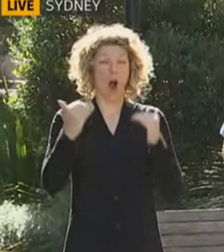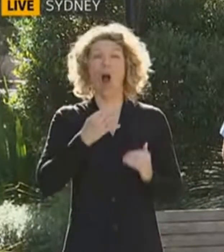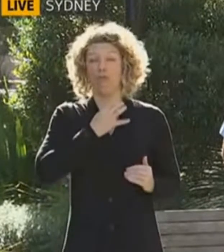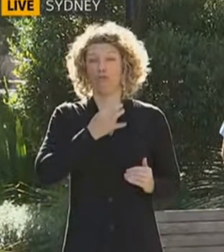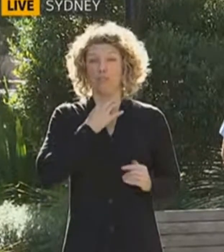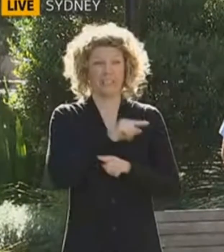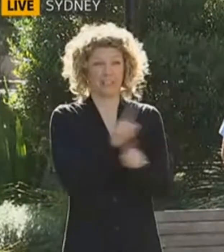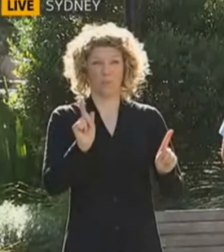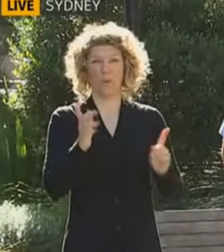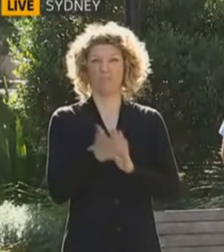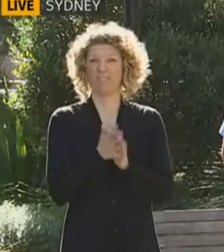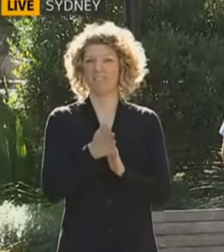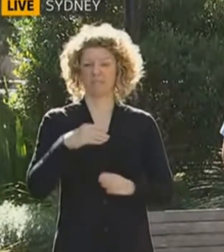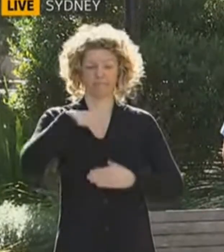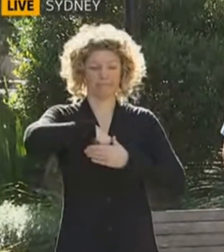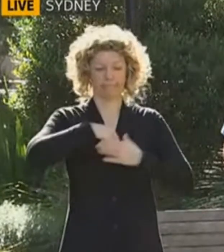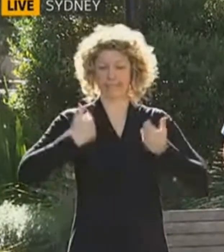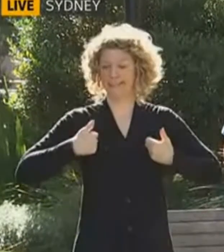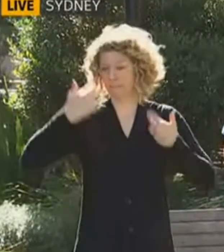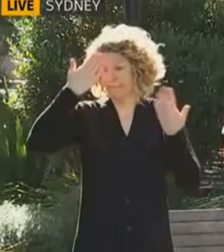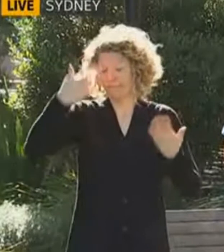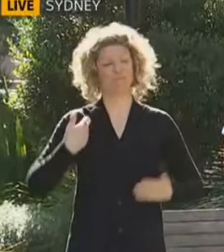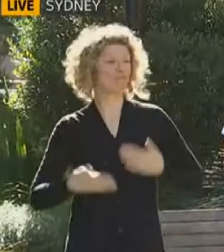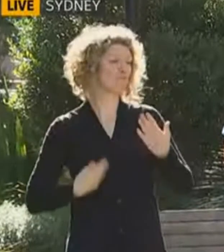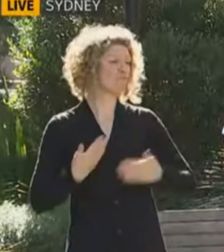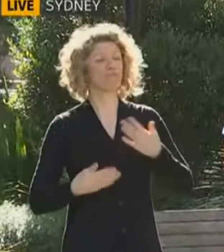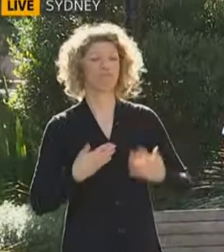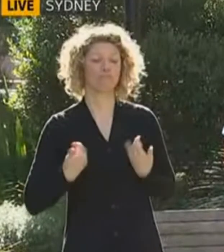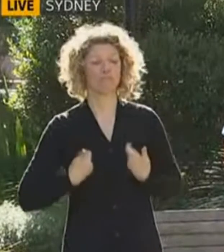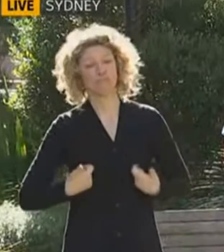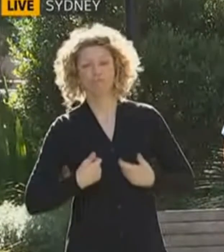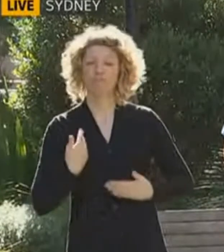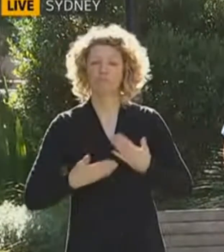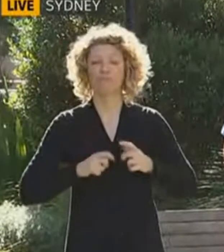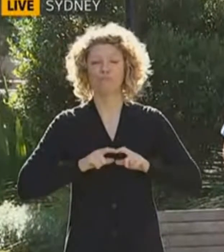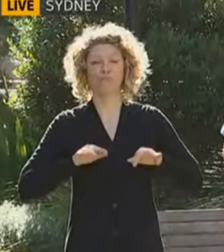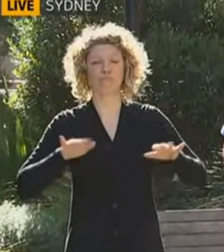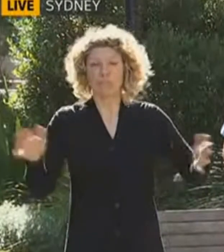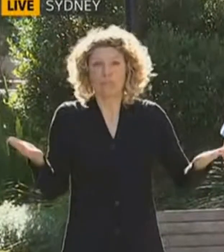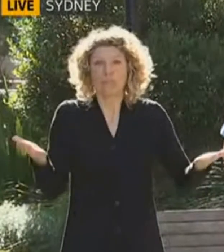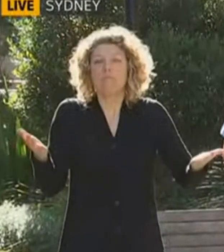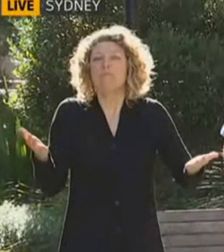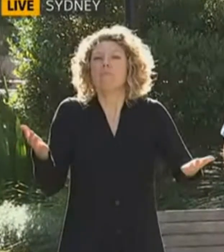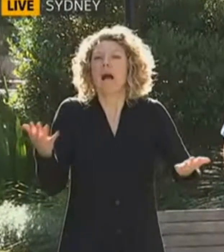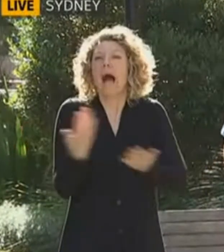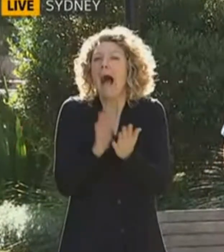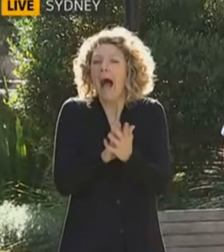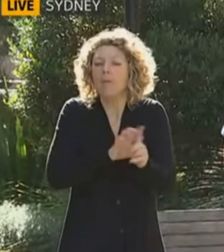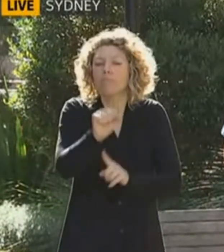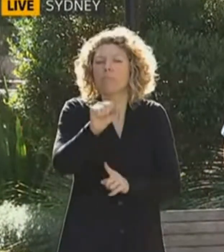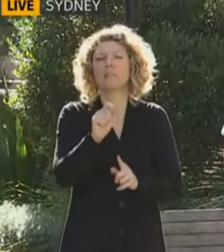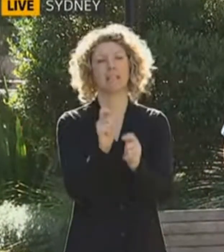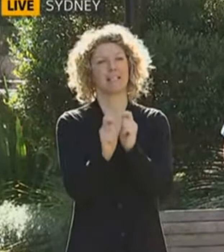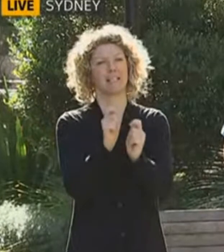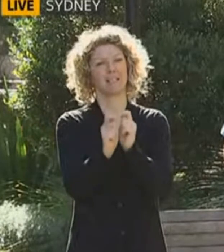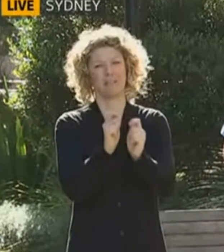walking around with the virus in the community, and the only way that we'll be able to contain the spread and stop that spread is when people come and get tested, and our